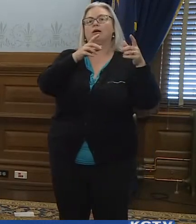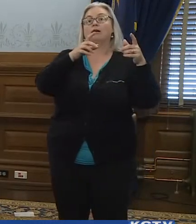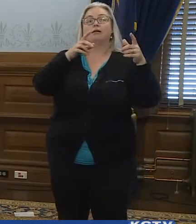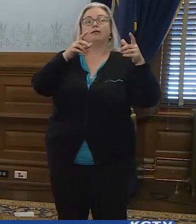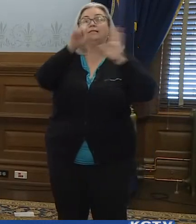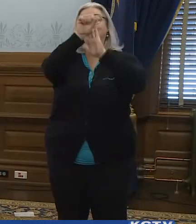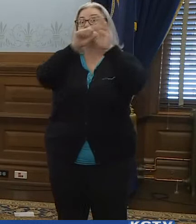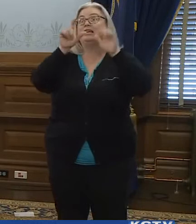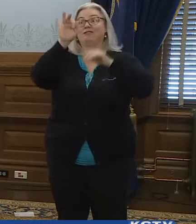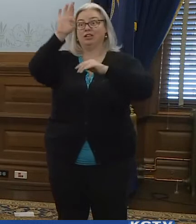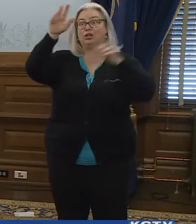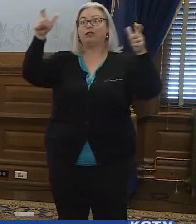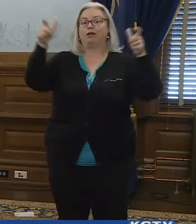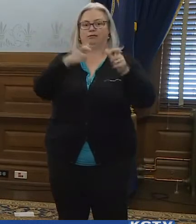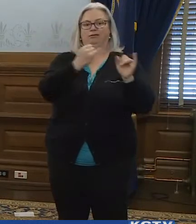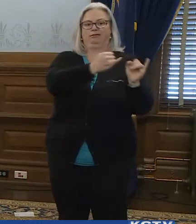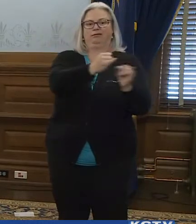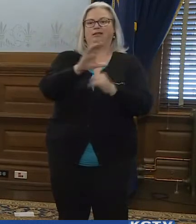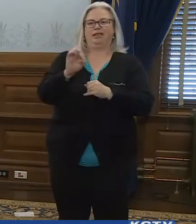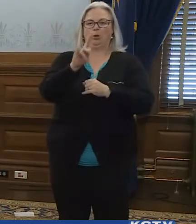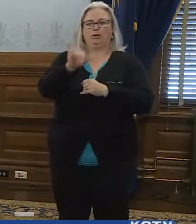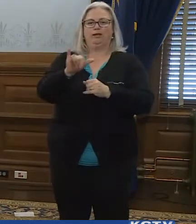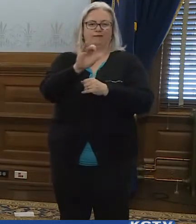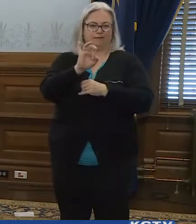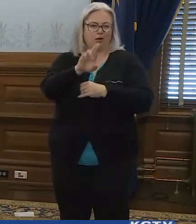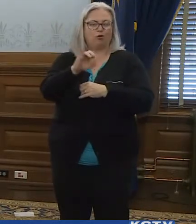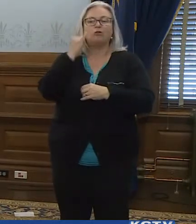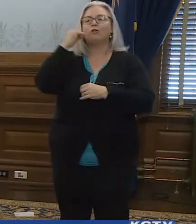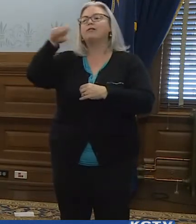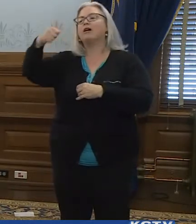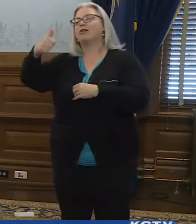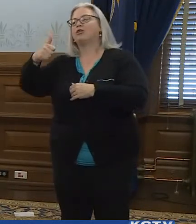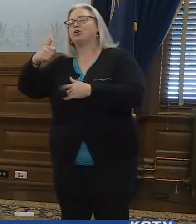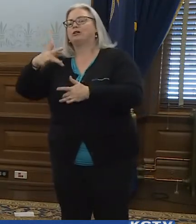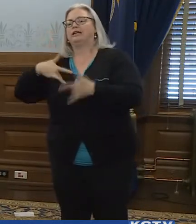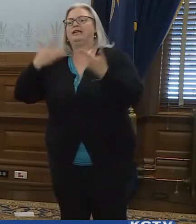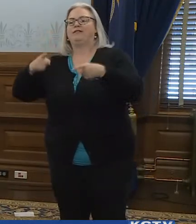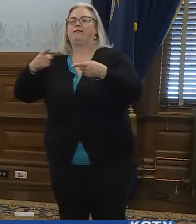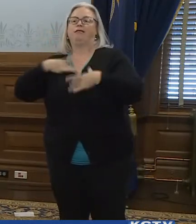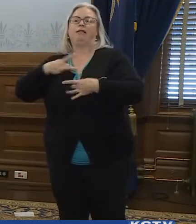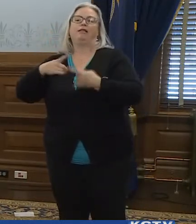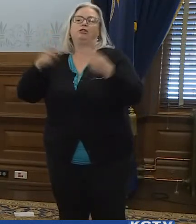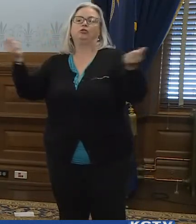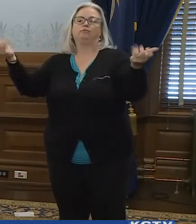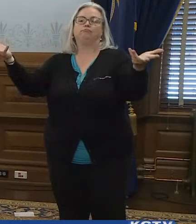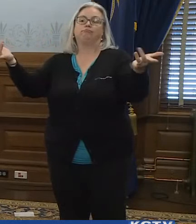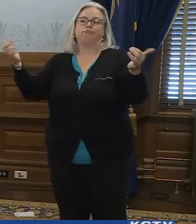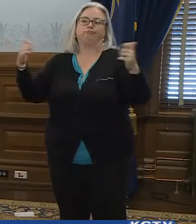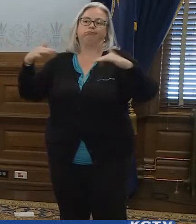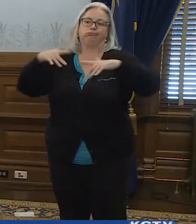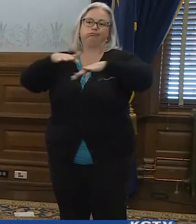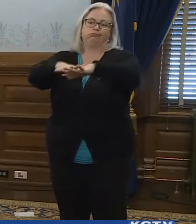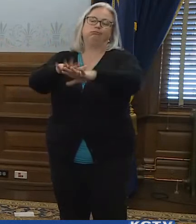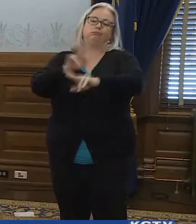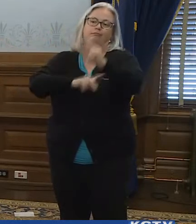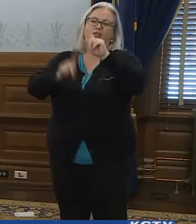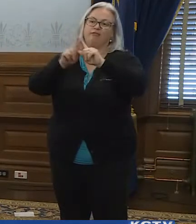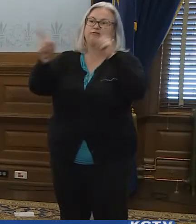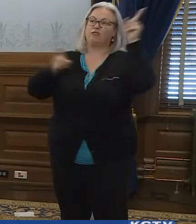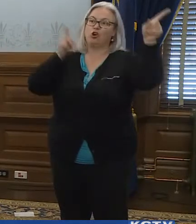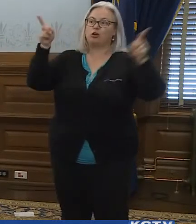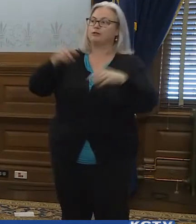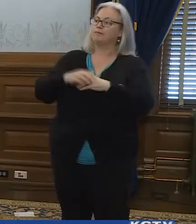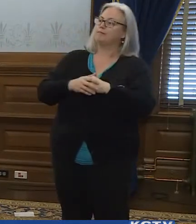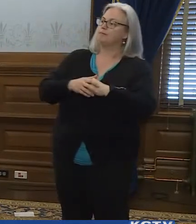county fairs, and then any other kind of event that's likely to draw crowds from far and wide.